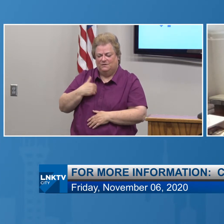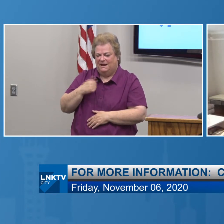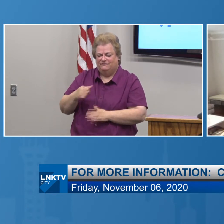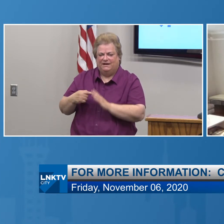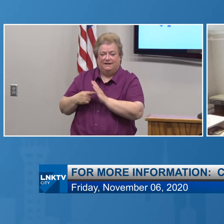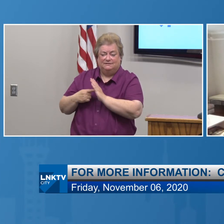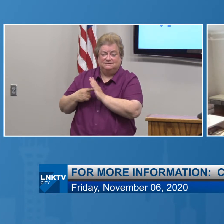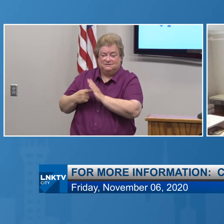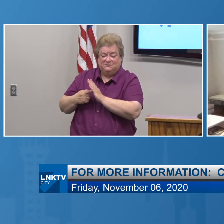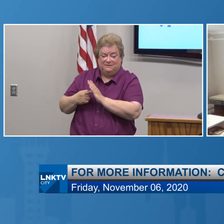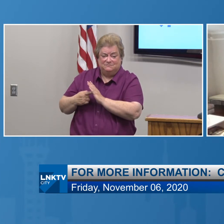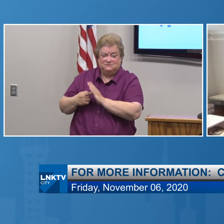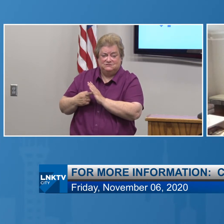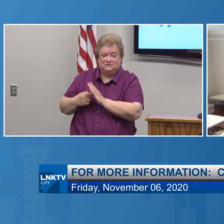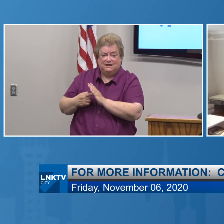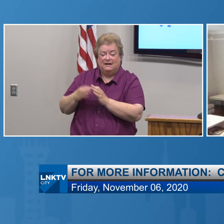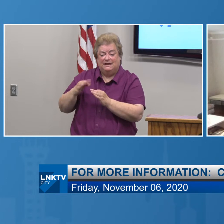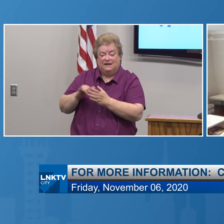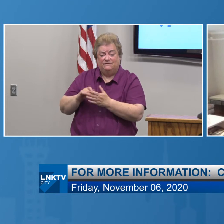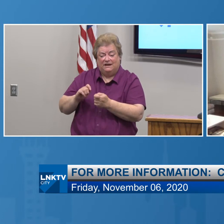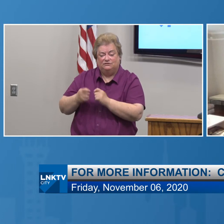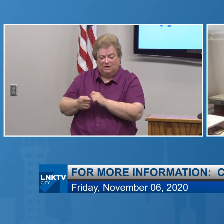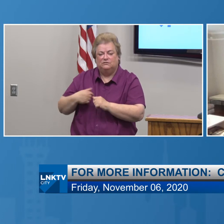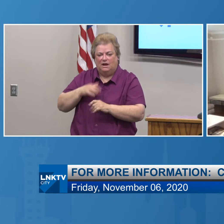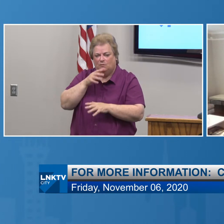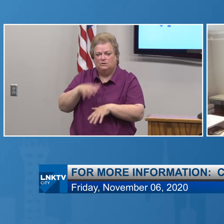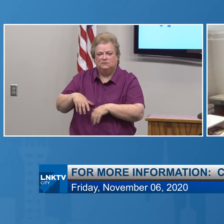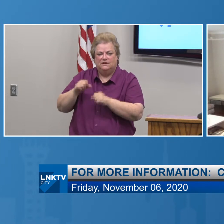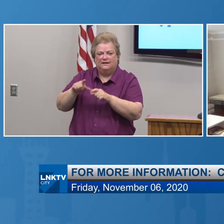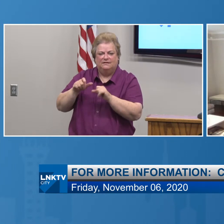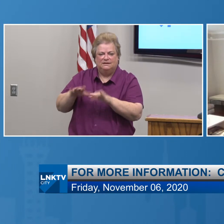Should that change, I will get a test.